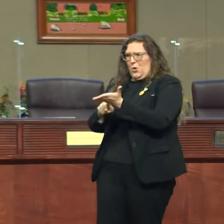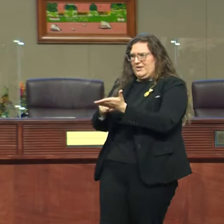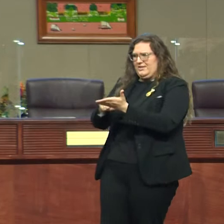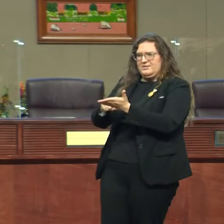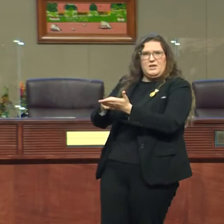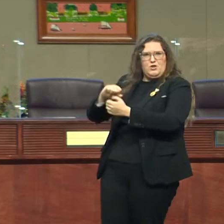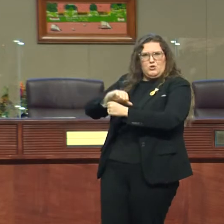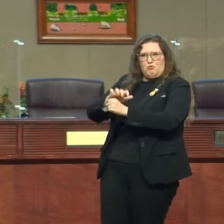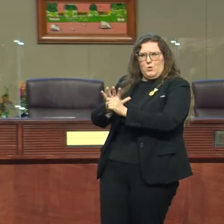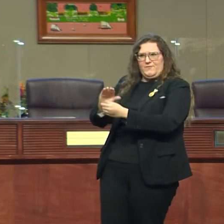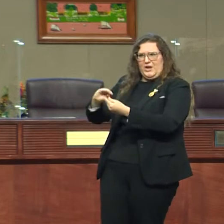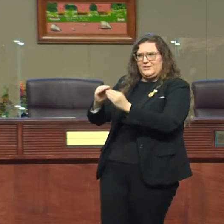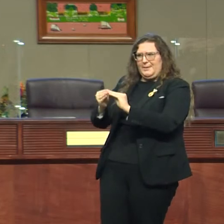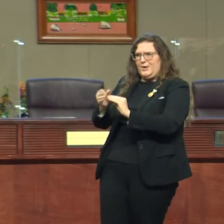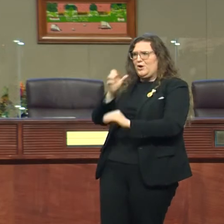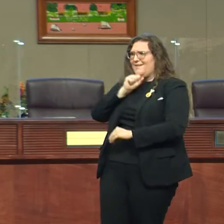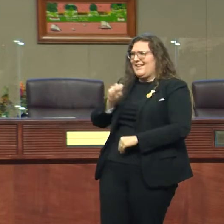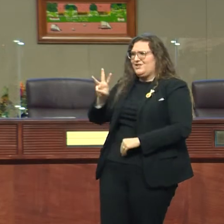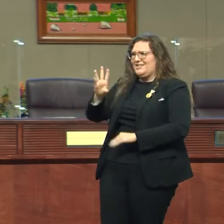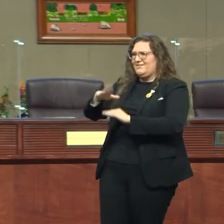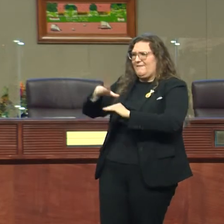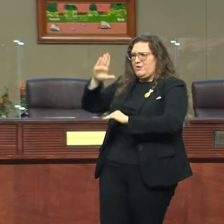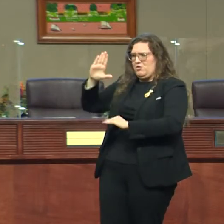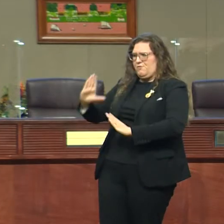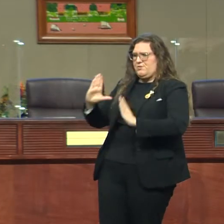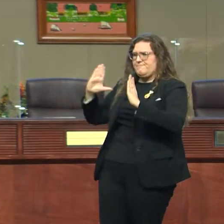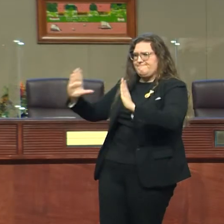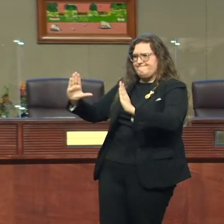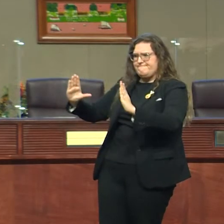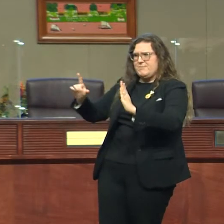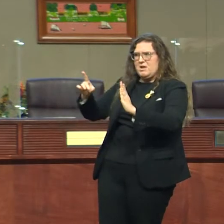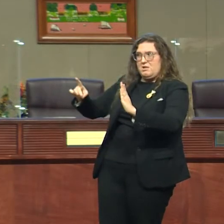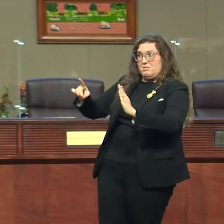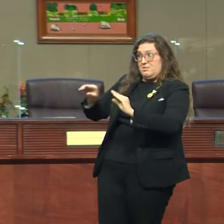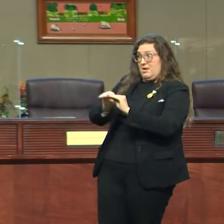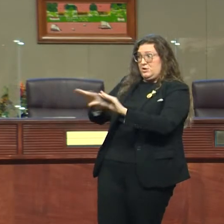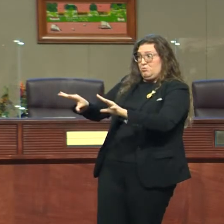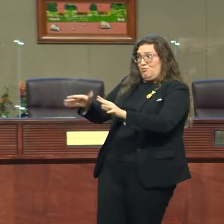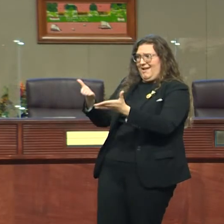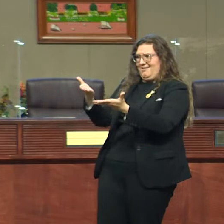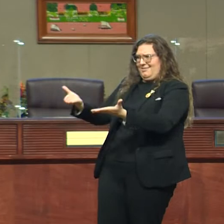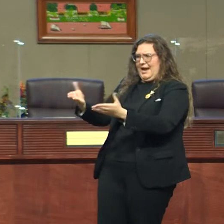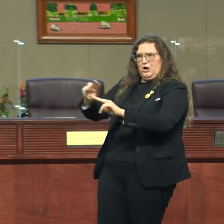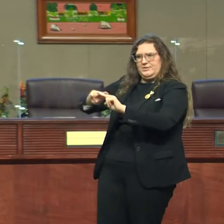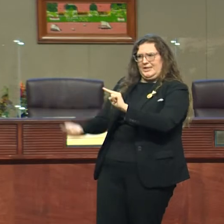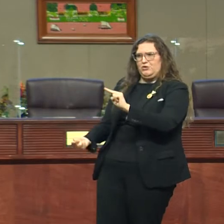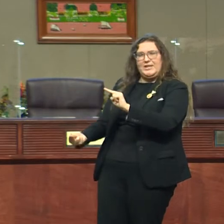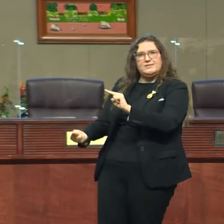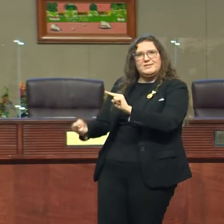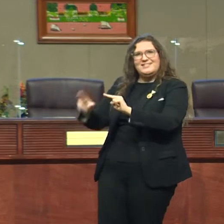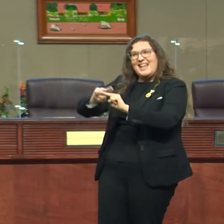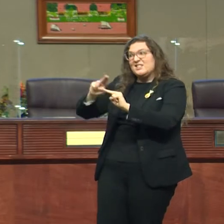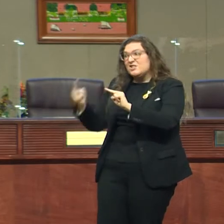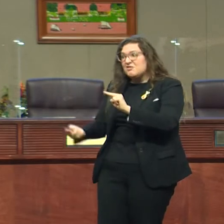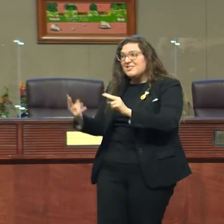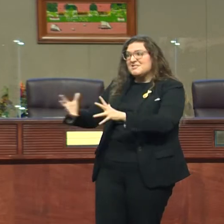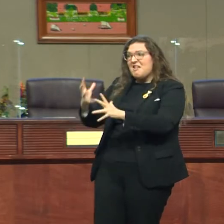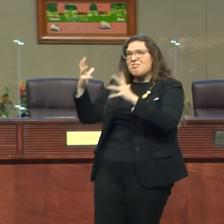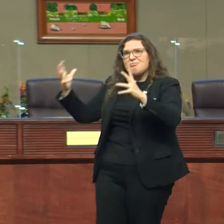that 65 and over age category. It was a pretty dramatic drop, and we've only vaccinated about